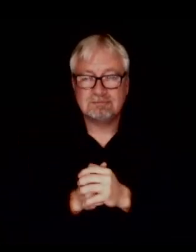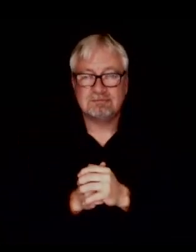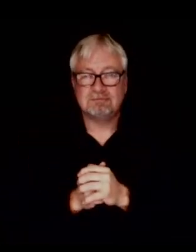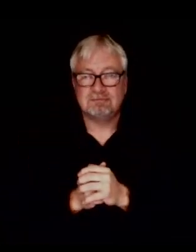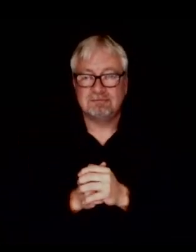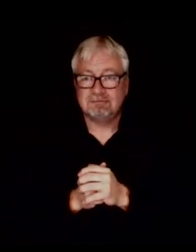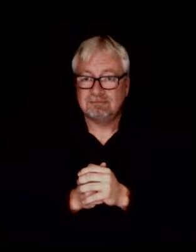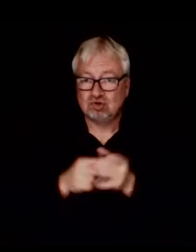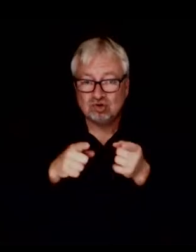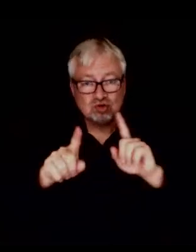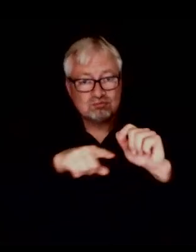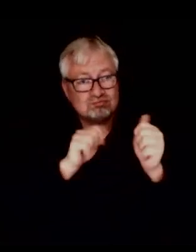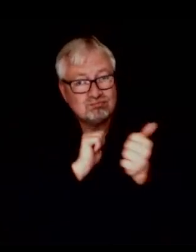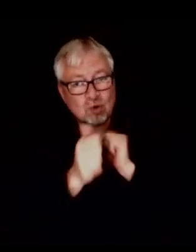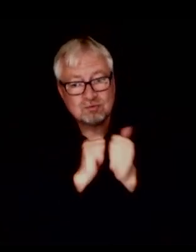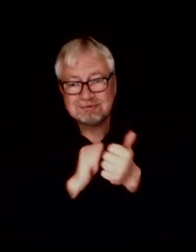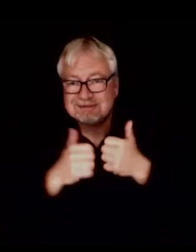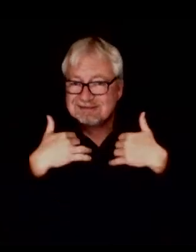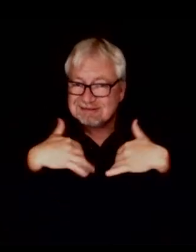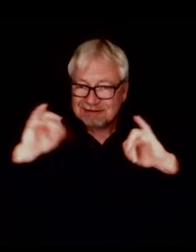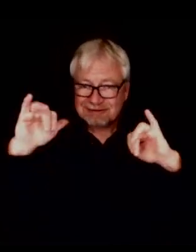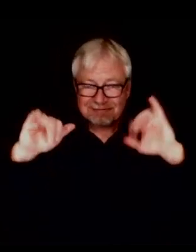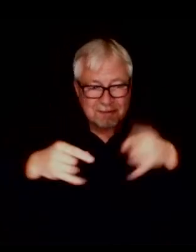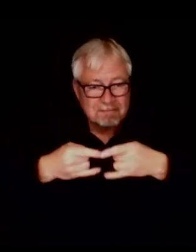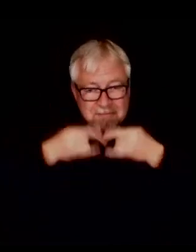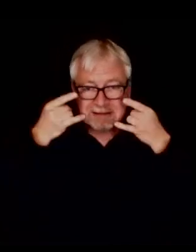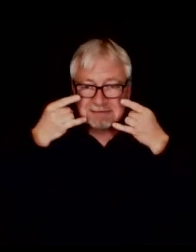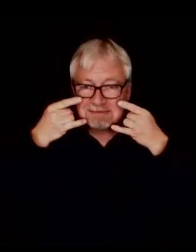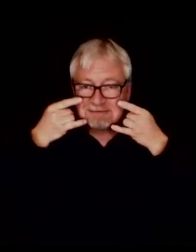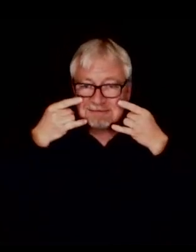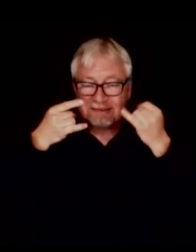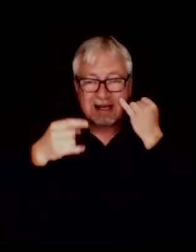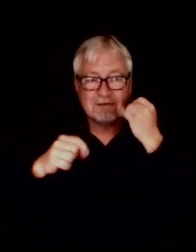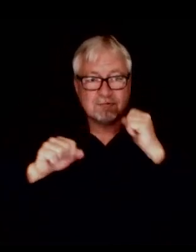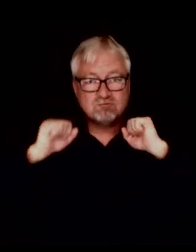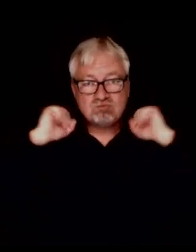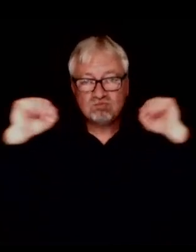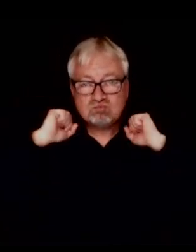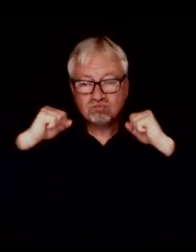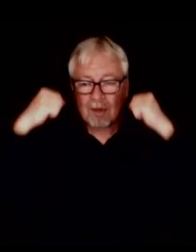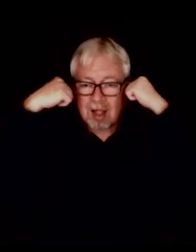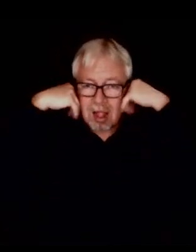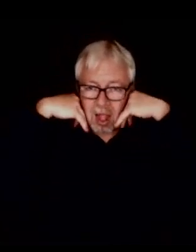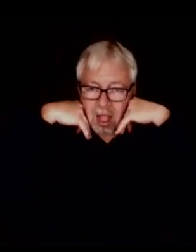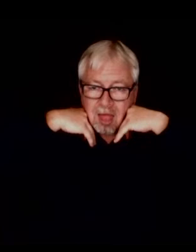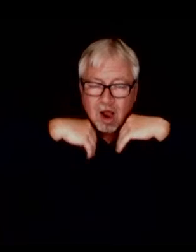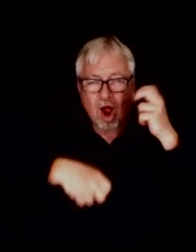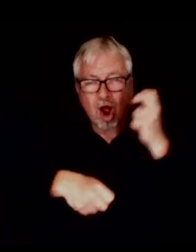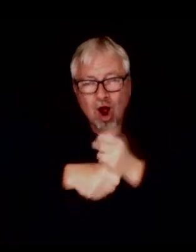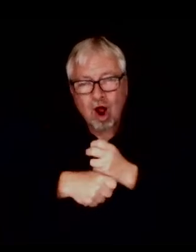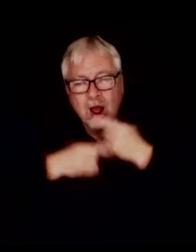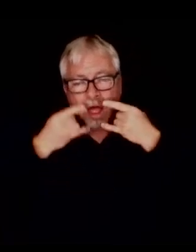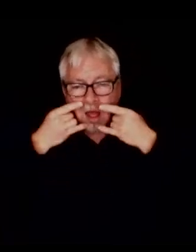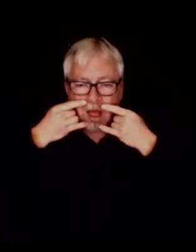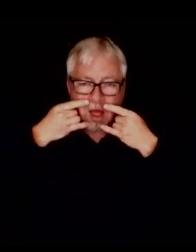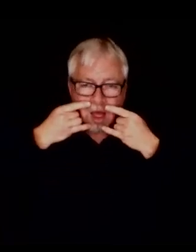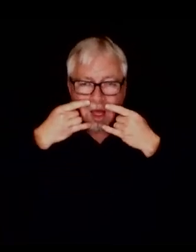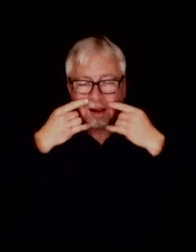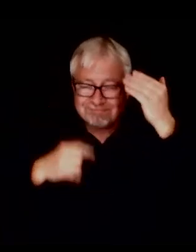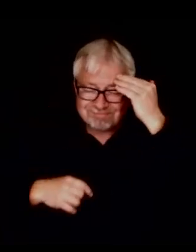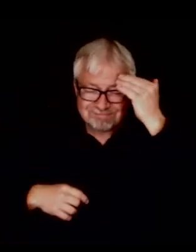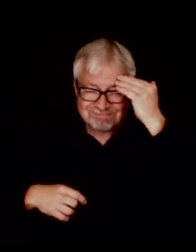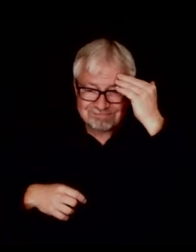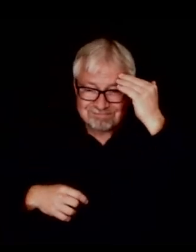can be hard to wear one during vigorous exercise. I'm a pediatric pulmonologist. I understand this, but it literally can save